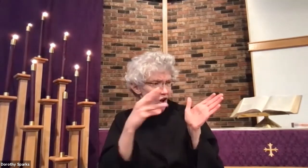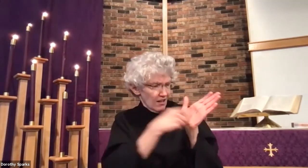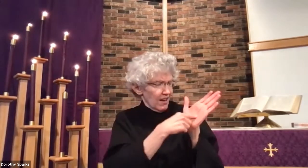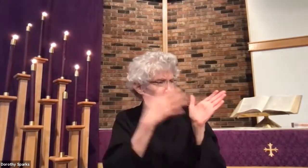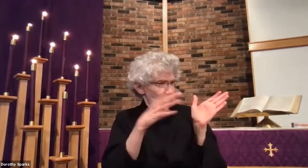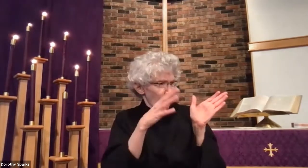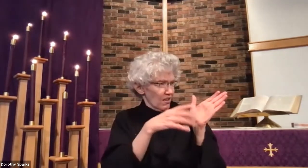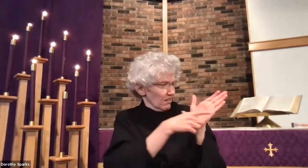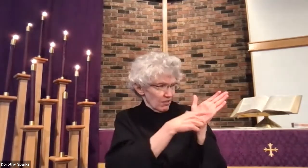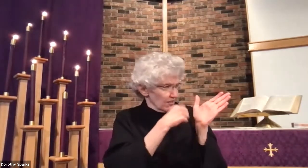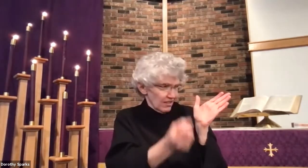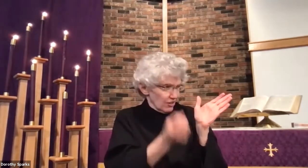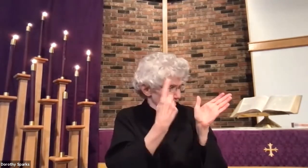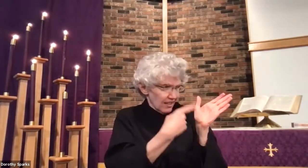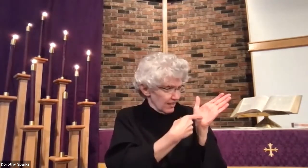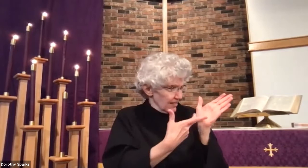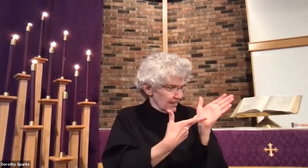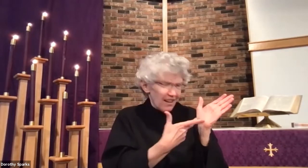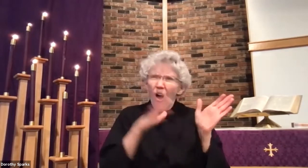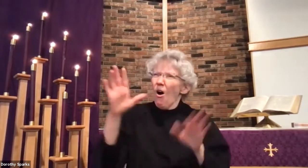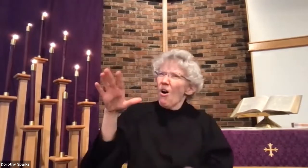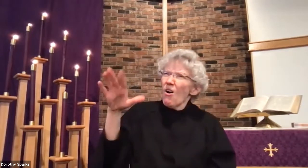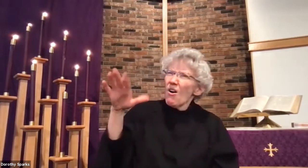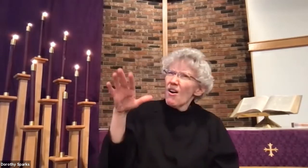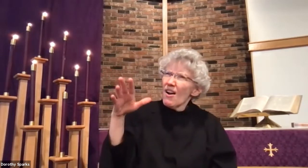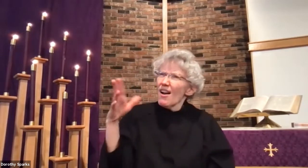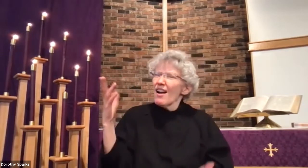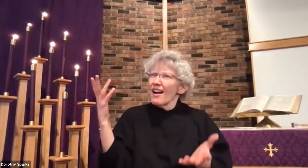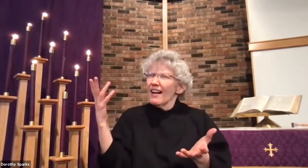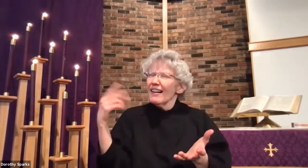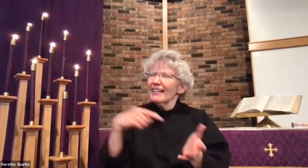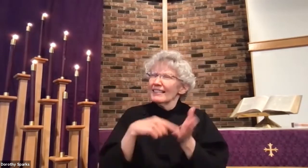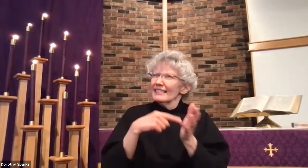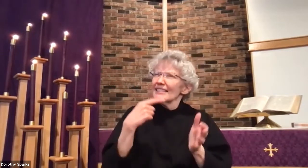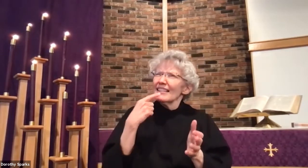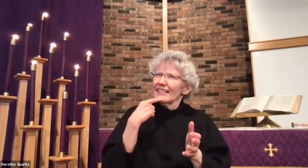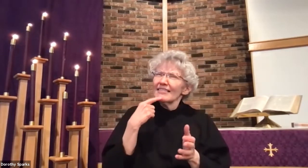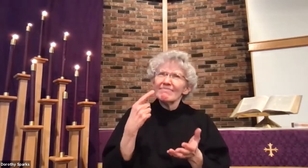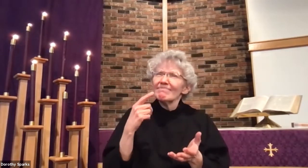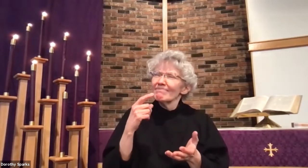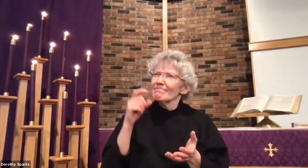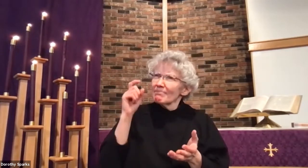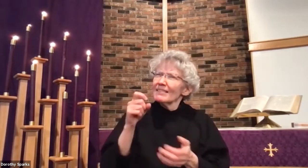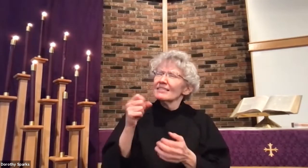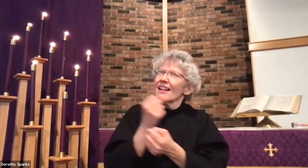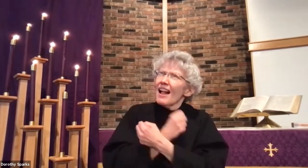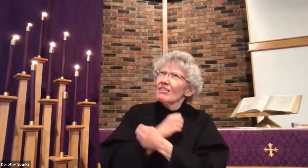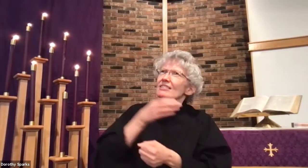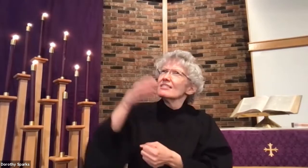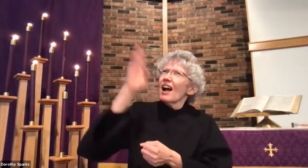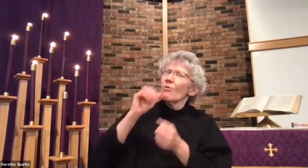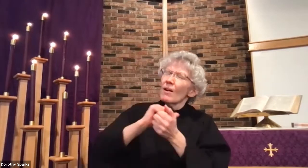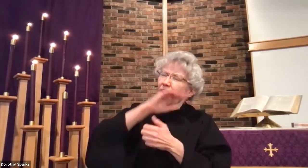Jesus said to him, "What is written in the law? What do you understand from it?" The man